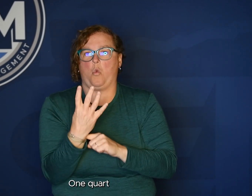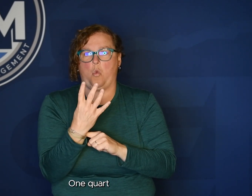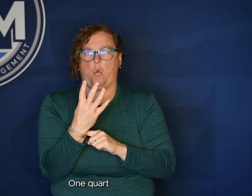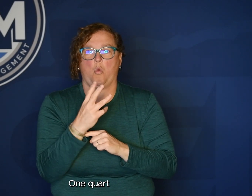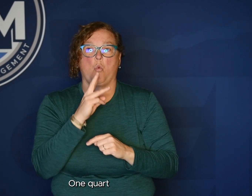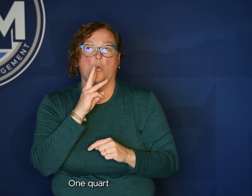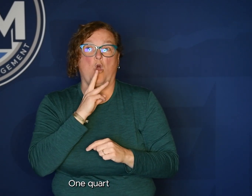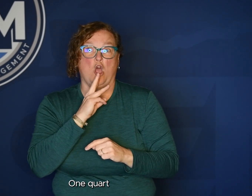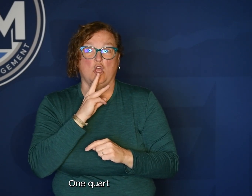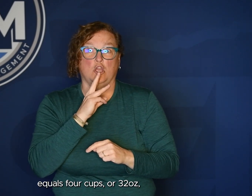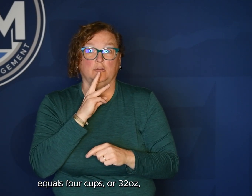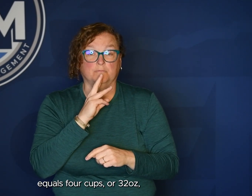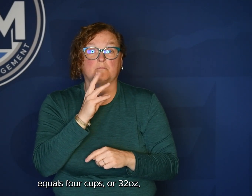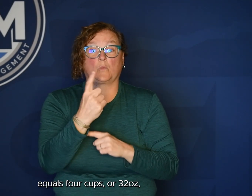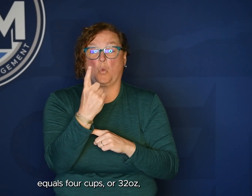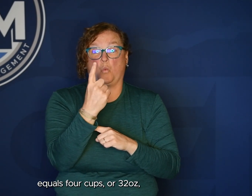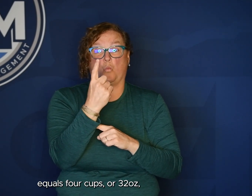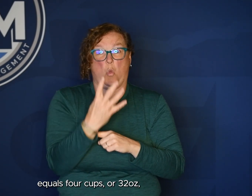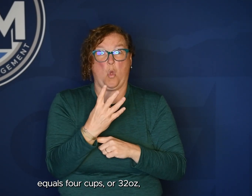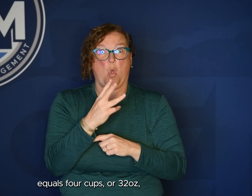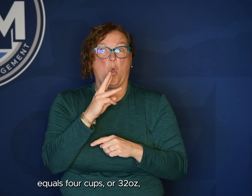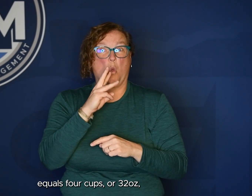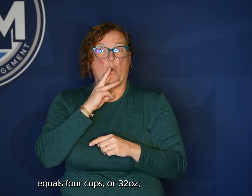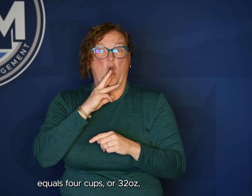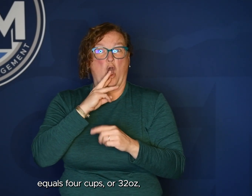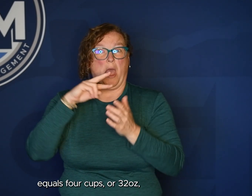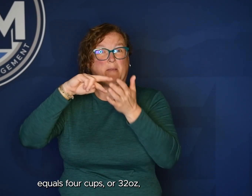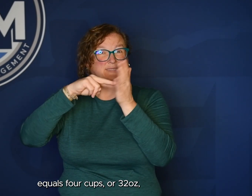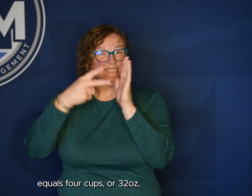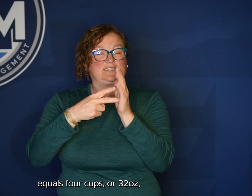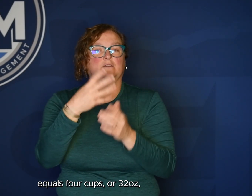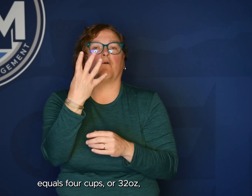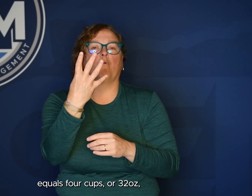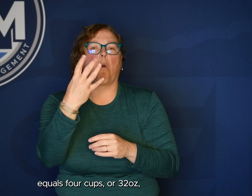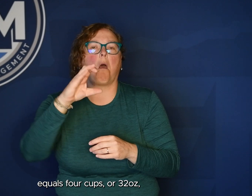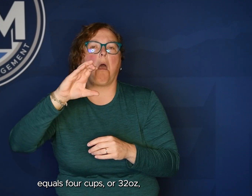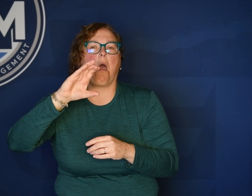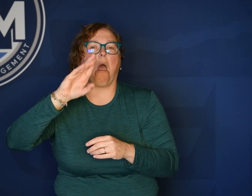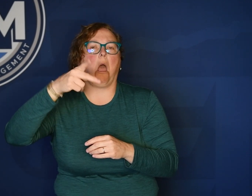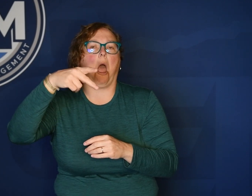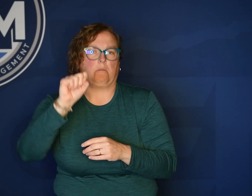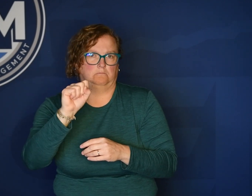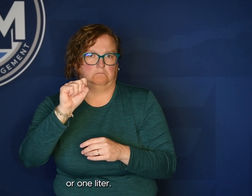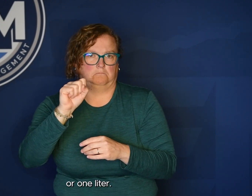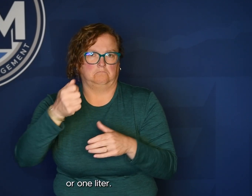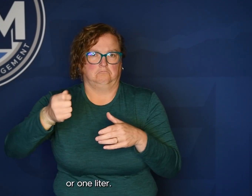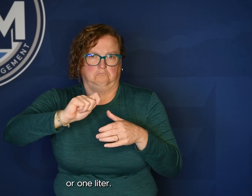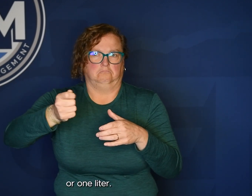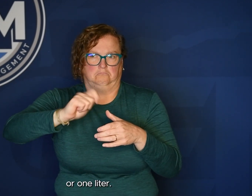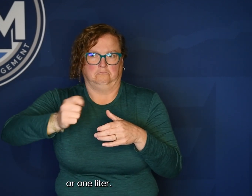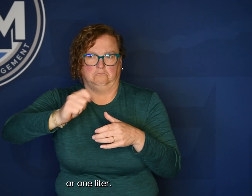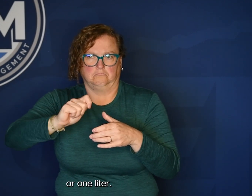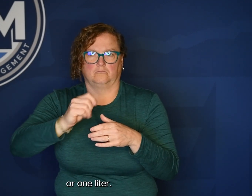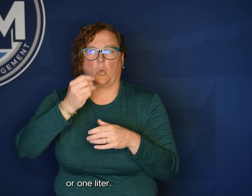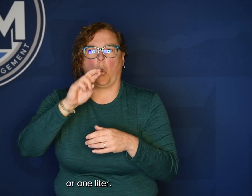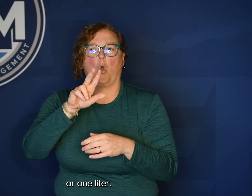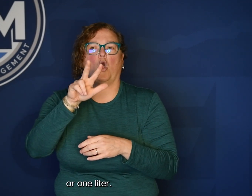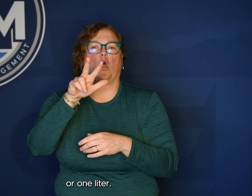1 quart equals 4 cups or 32 ounces or 1 liter.